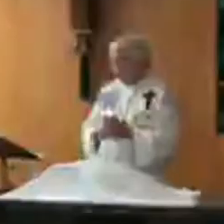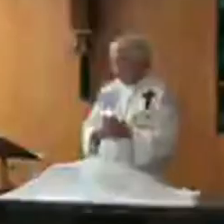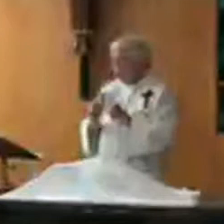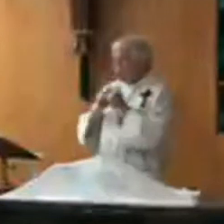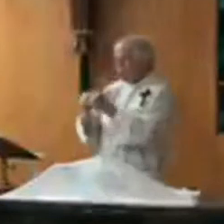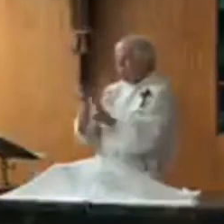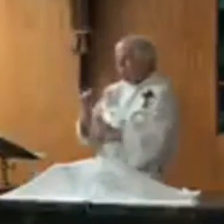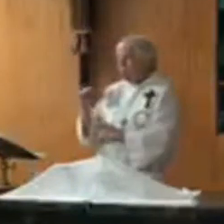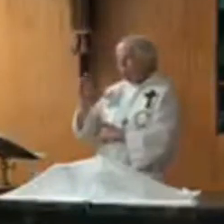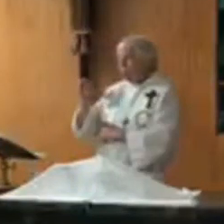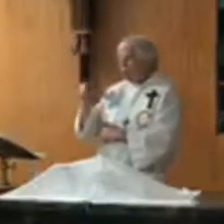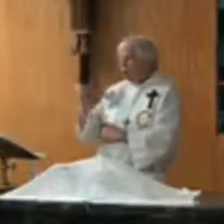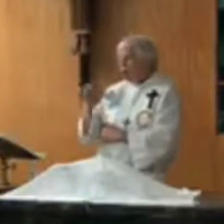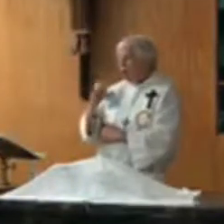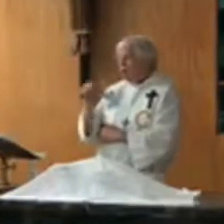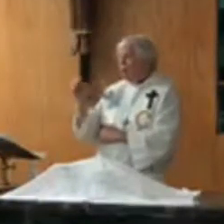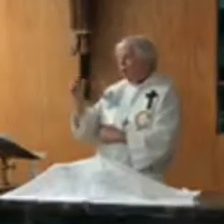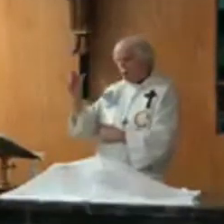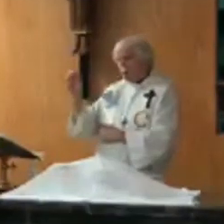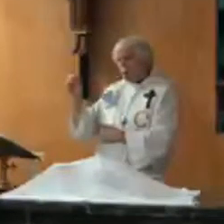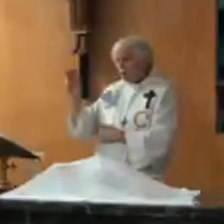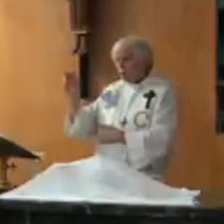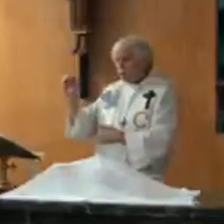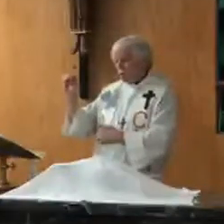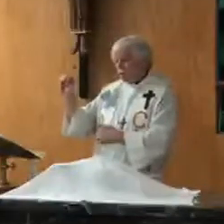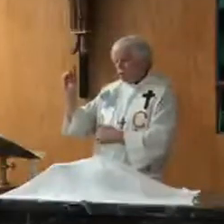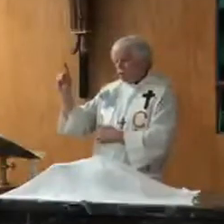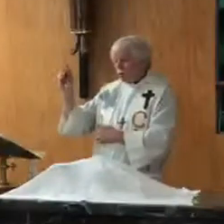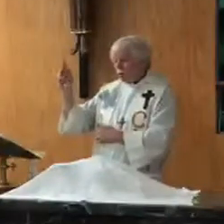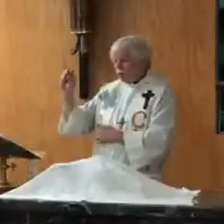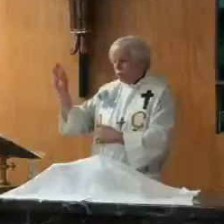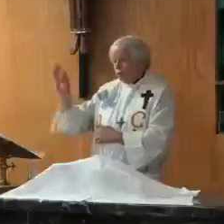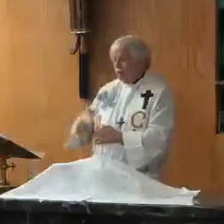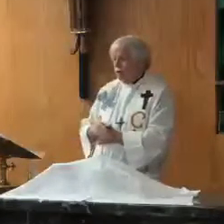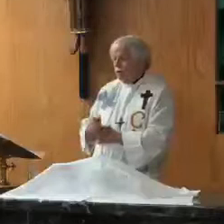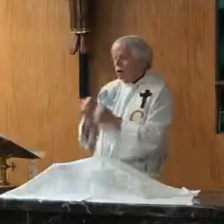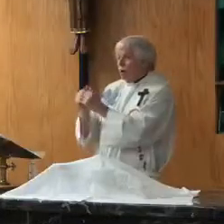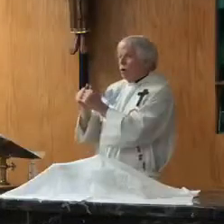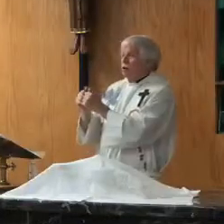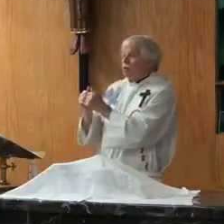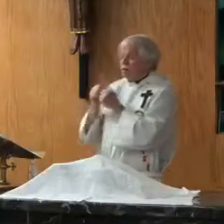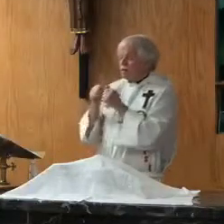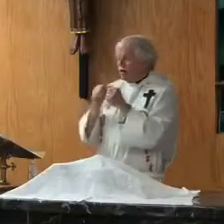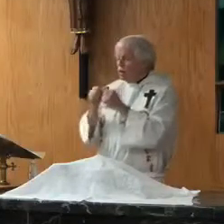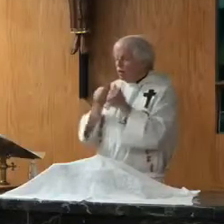Sue, with Marge and Alice Woodruff,